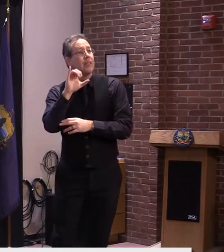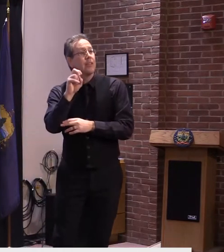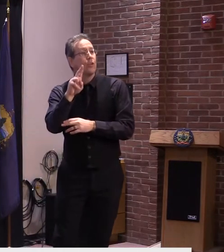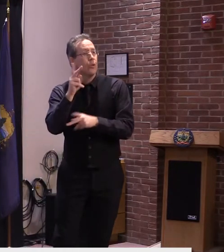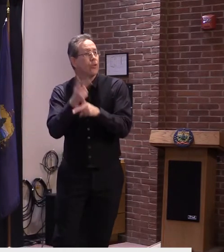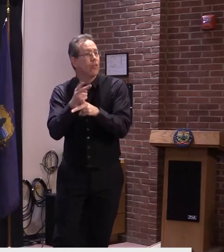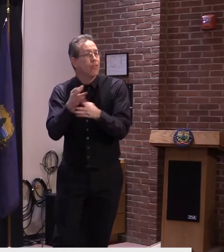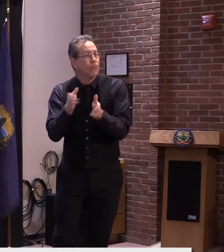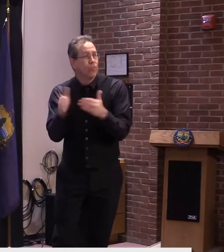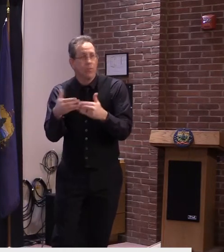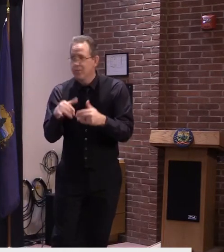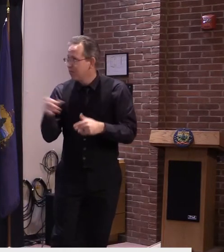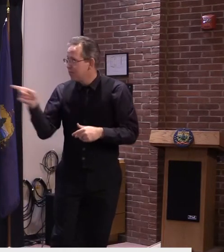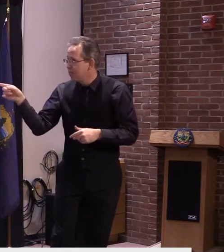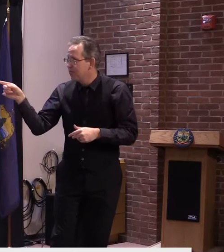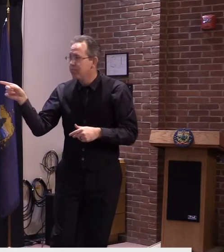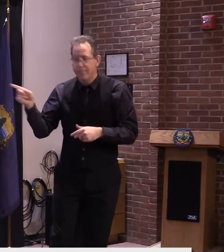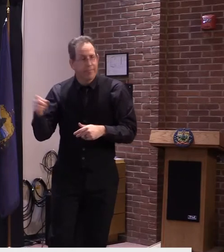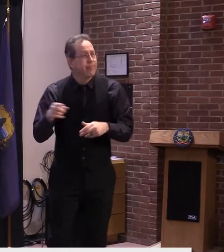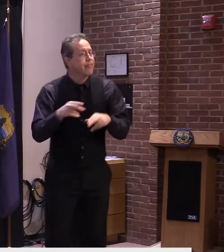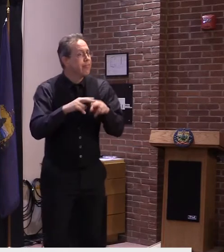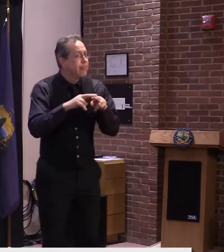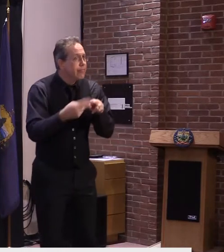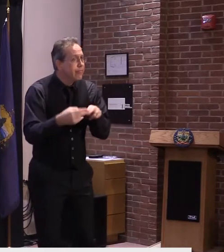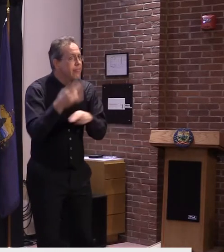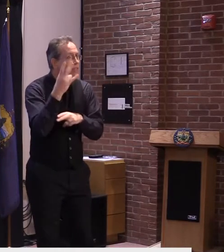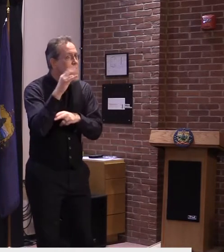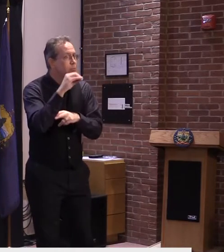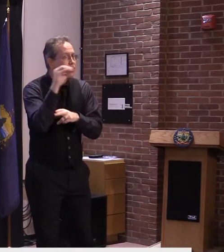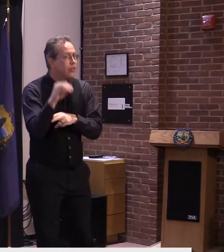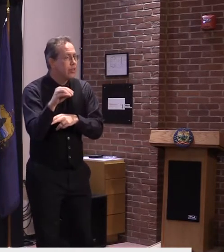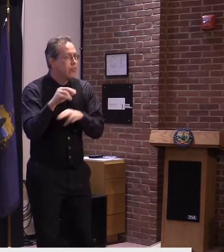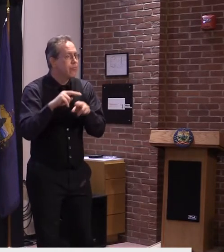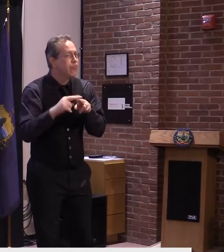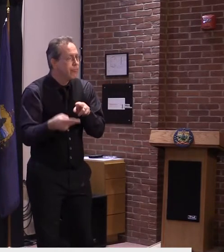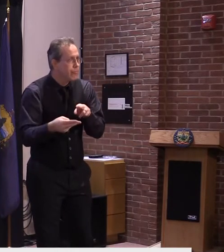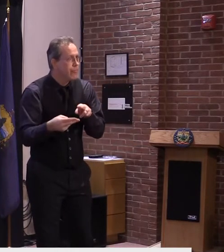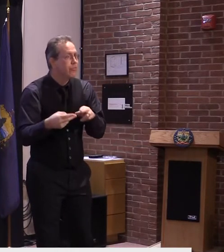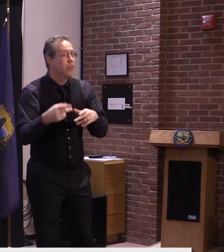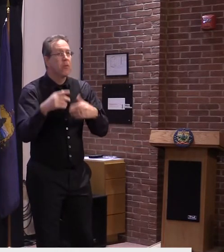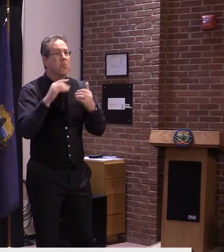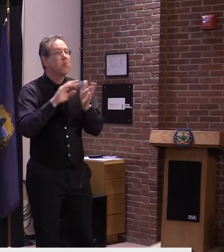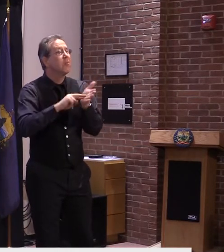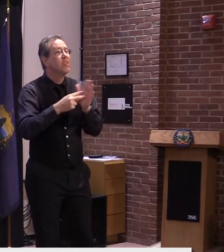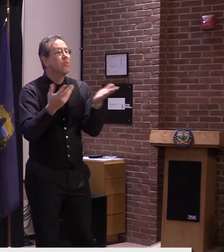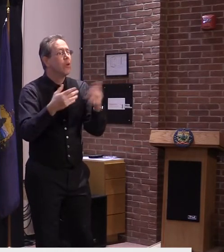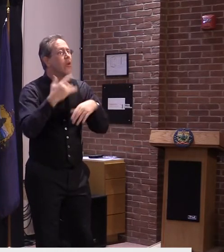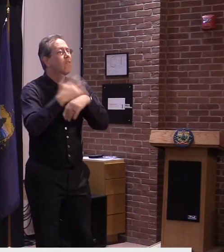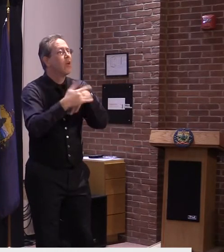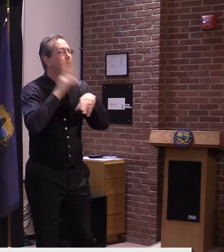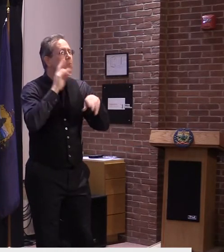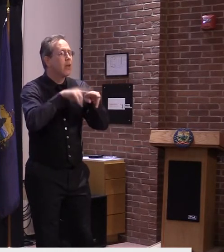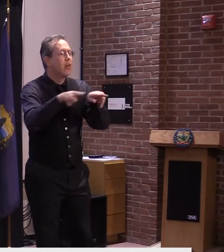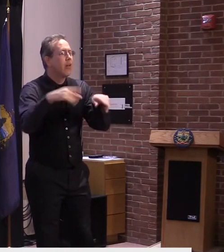all of those metrics, which is good to see. On the availability, as Secretary Samuelson mentioned, we're seeing less